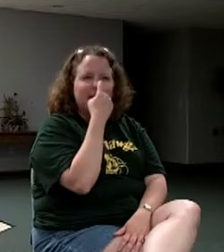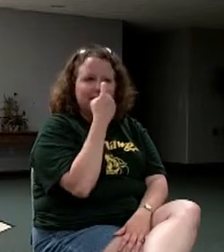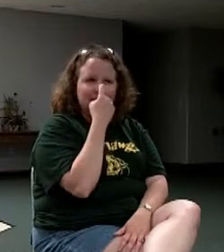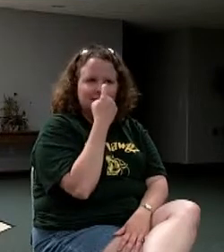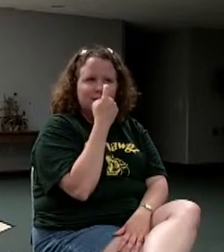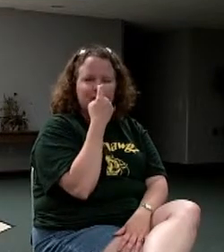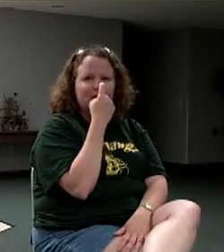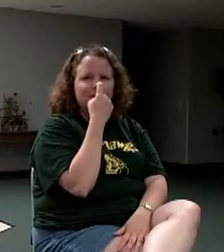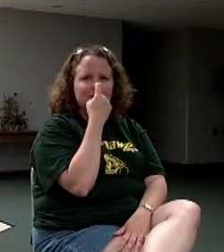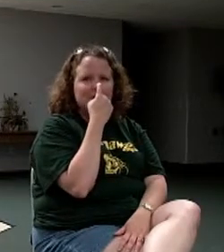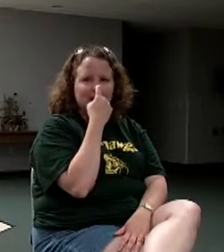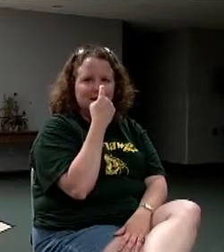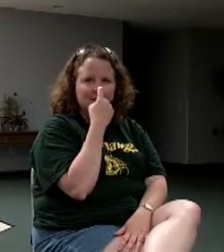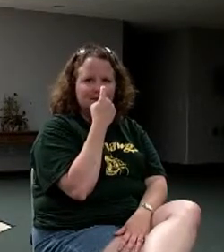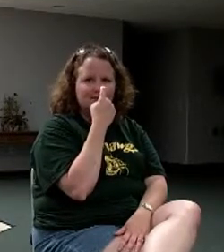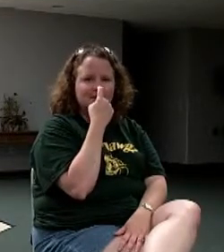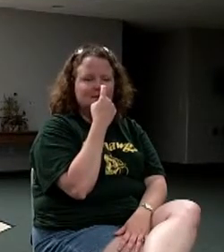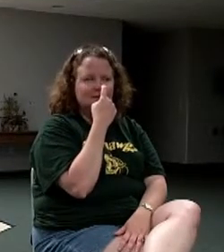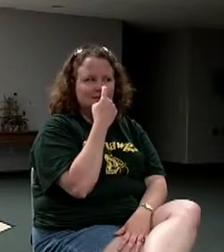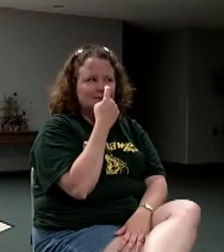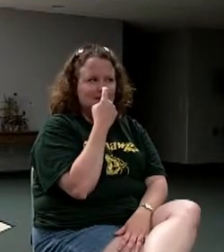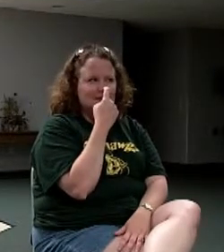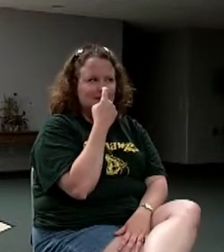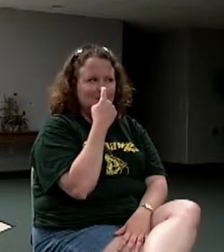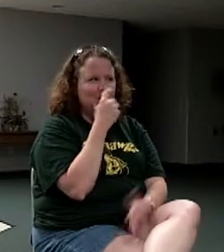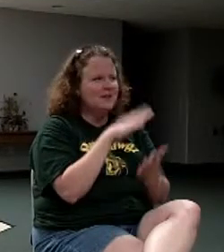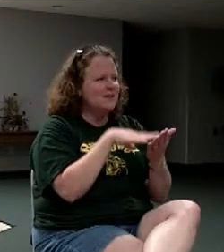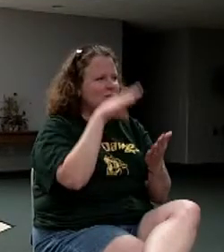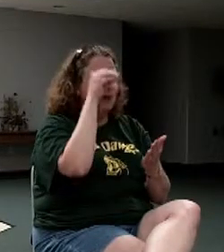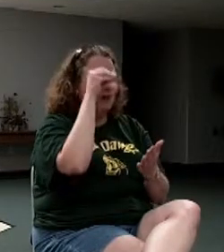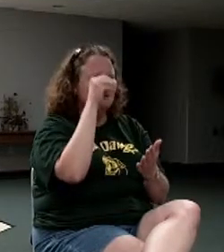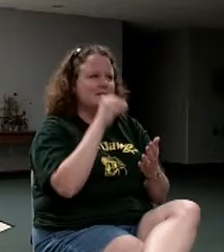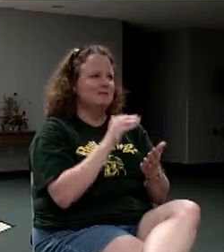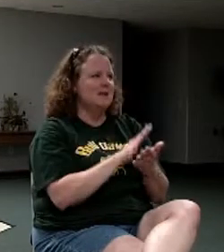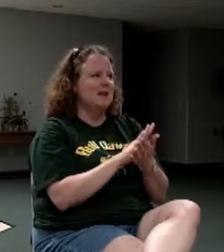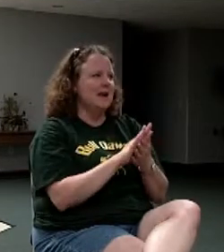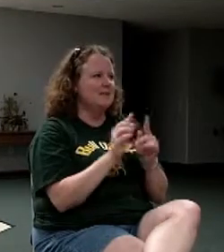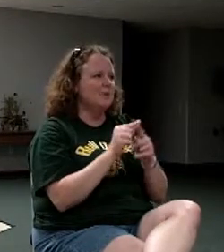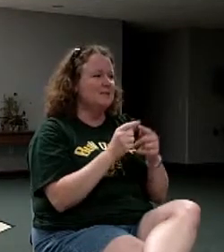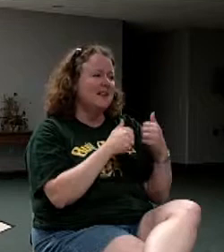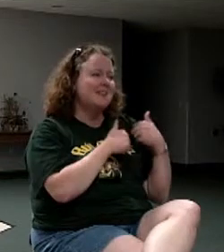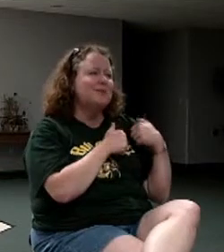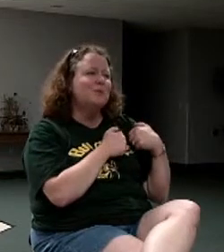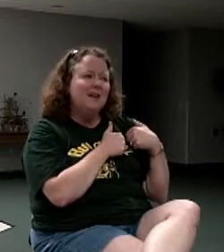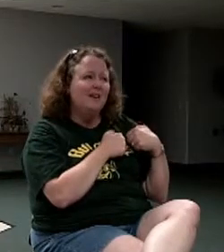Mean. We learned mean. We need to learn some nice words like sweetheart.